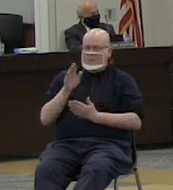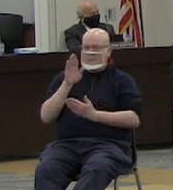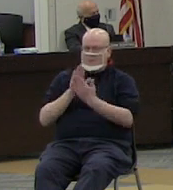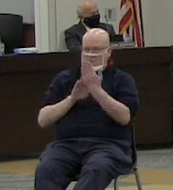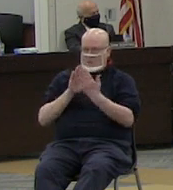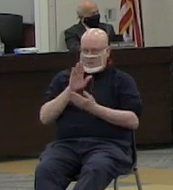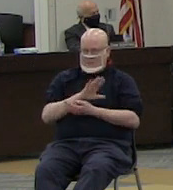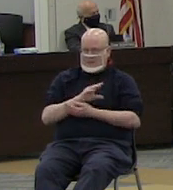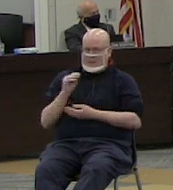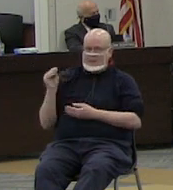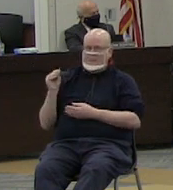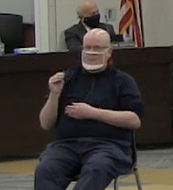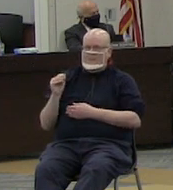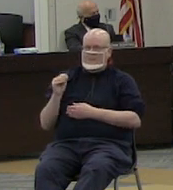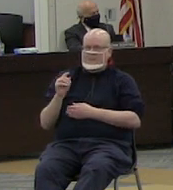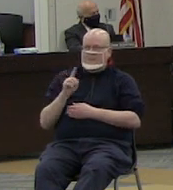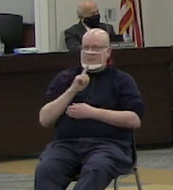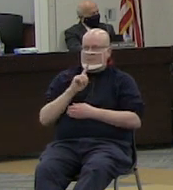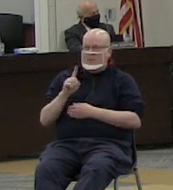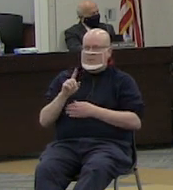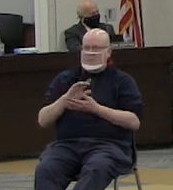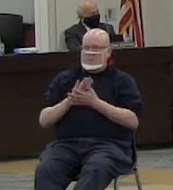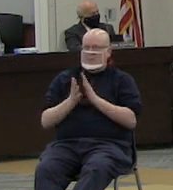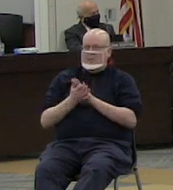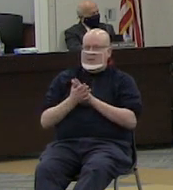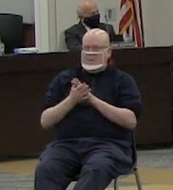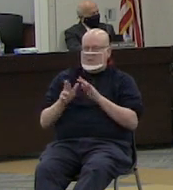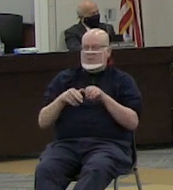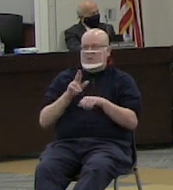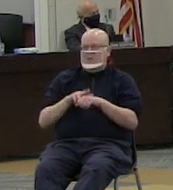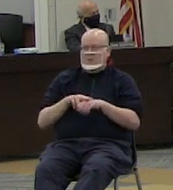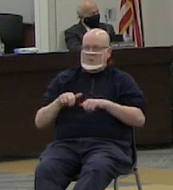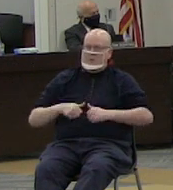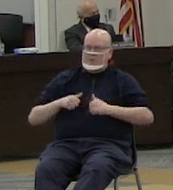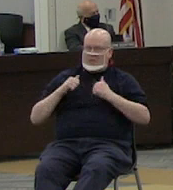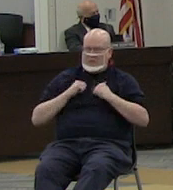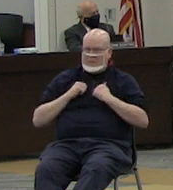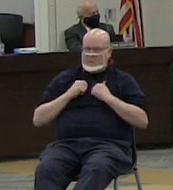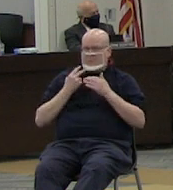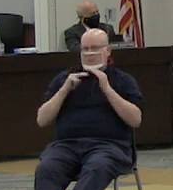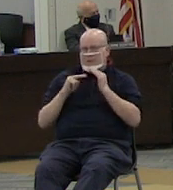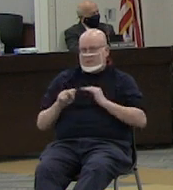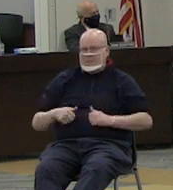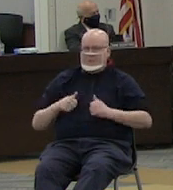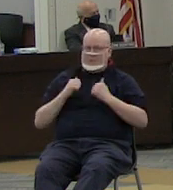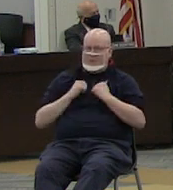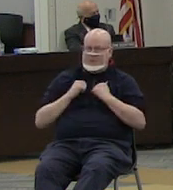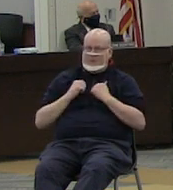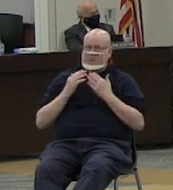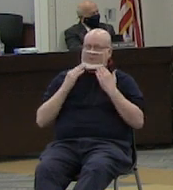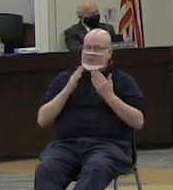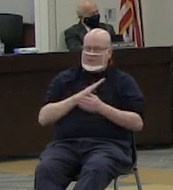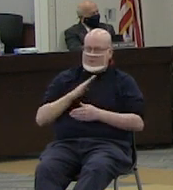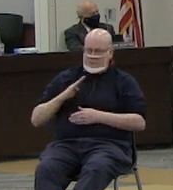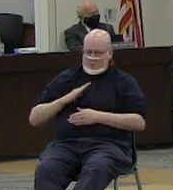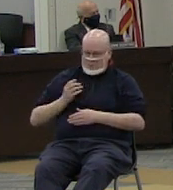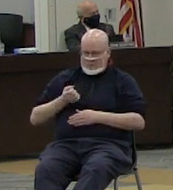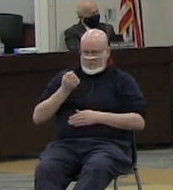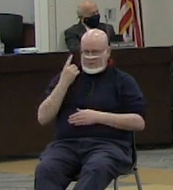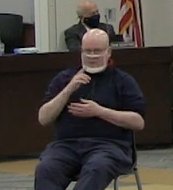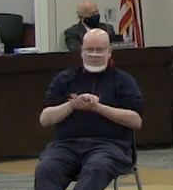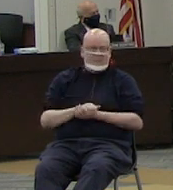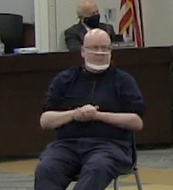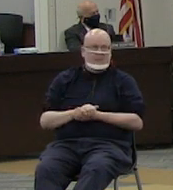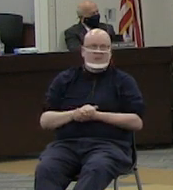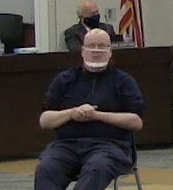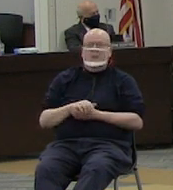and really retain some routine and some predictability. So, board members, thanks for your support and your understanding of all that. And Jeff,